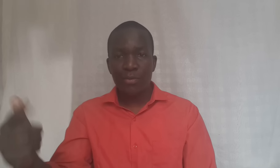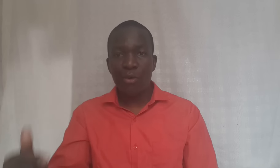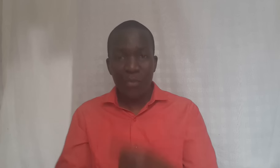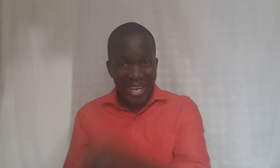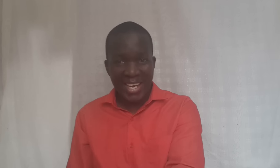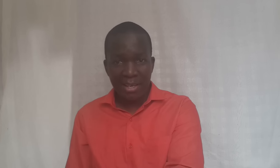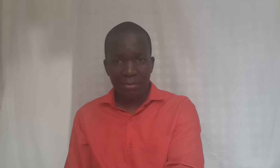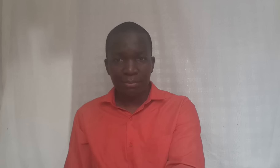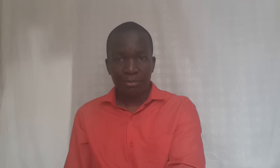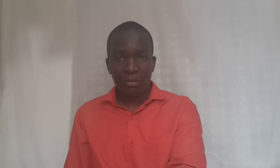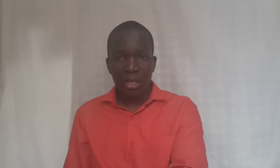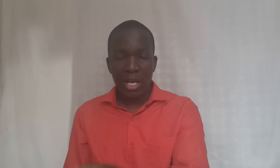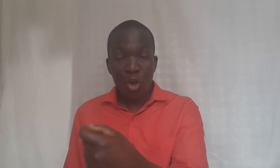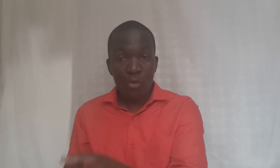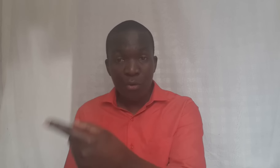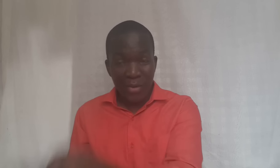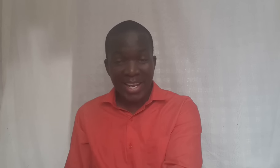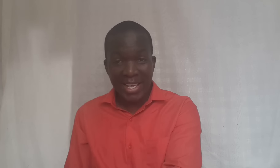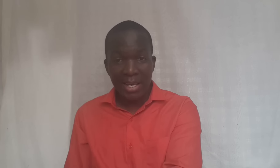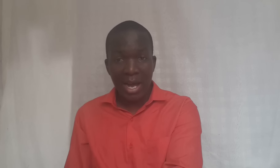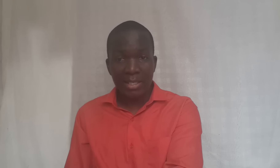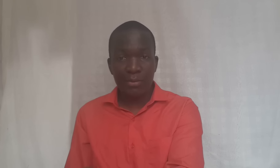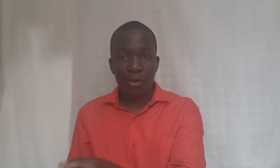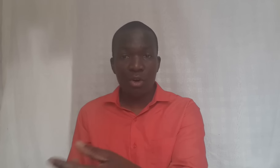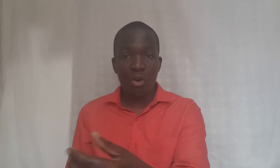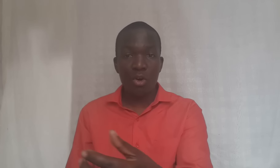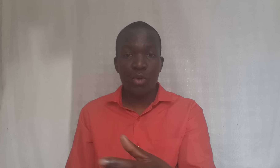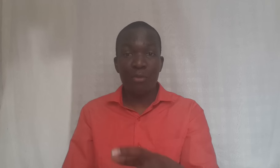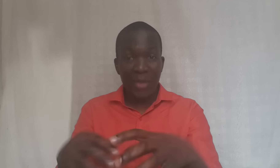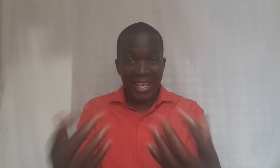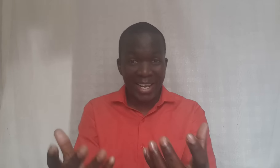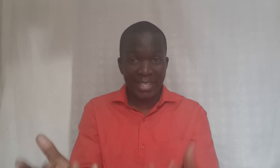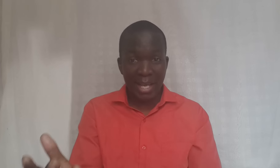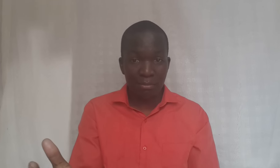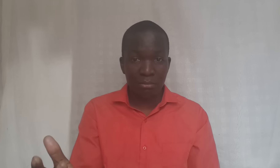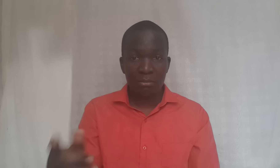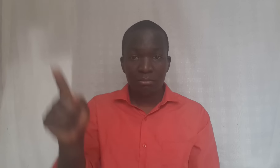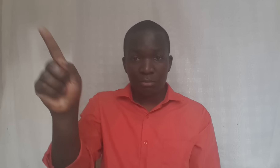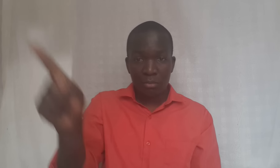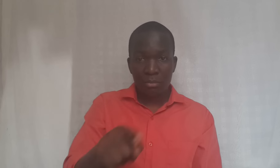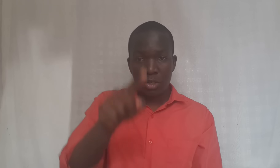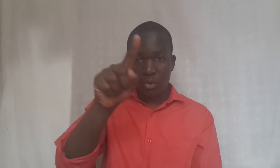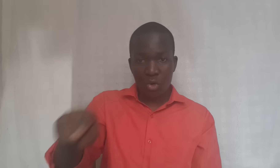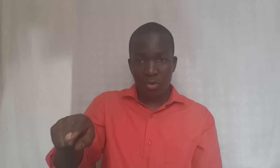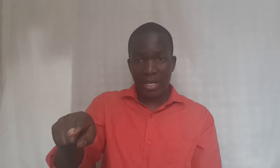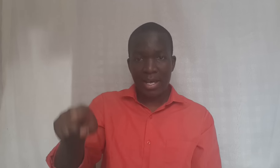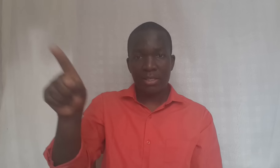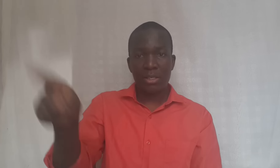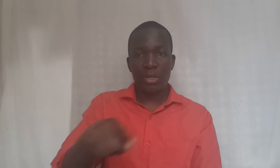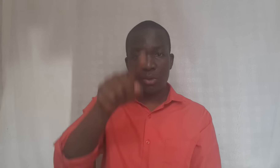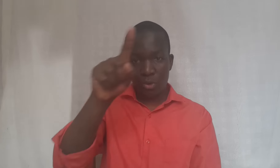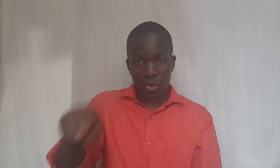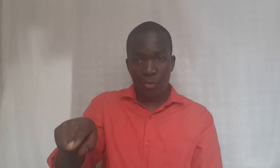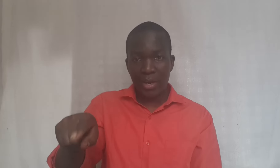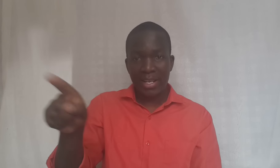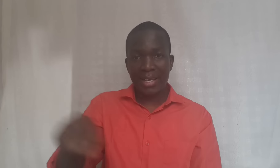for failing, wrong for failing as for you have failed an exam. You're wrong like that. So you fail like